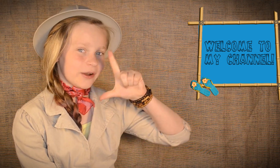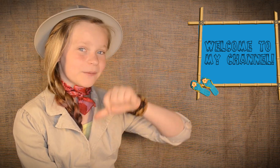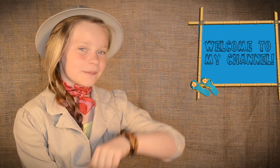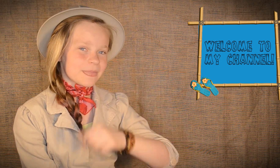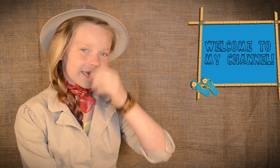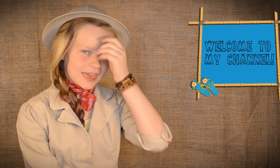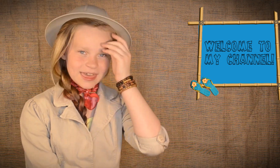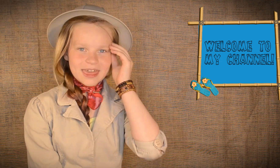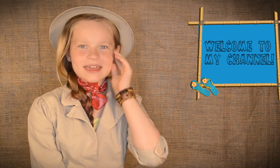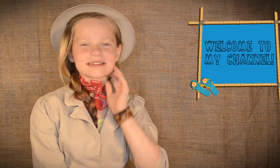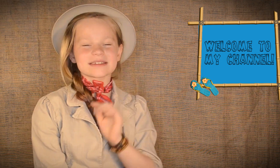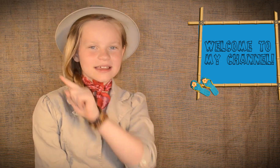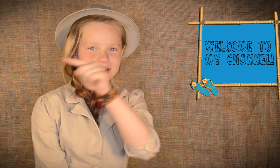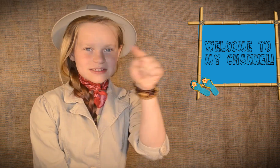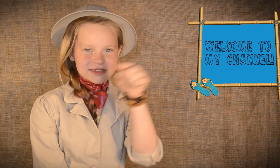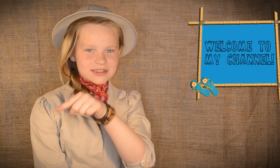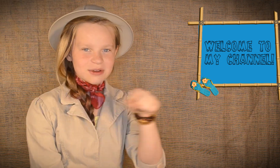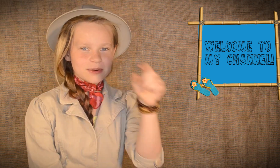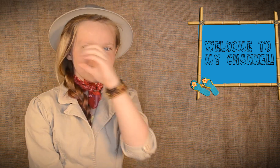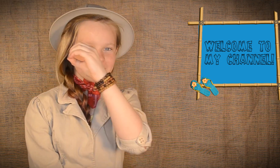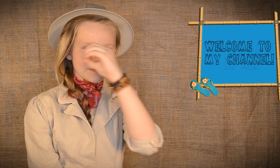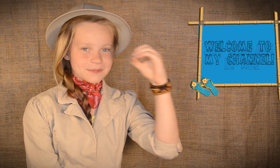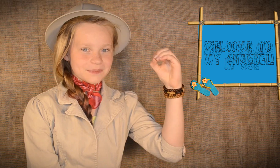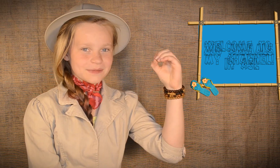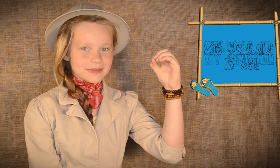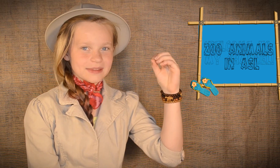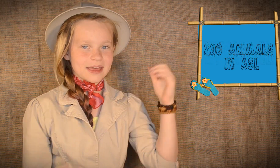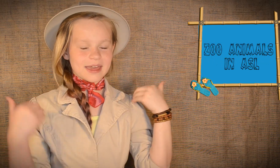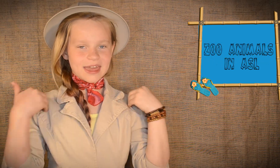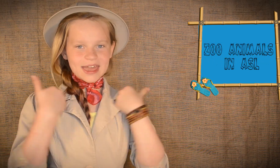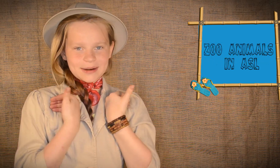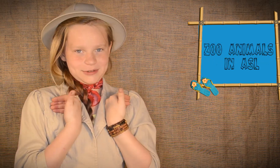is Zoo Animals.